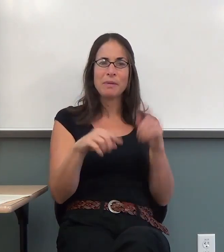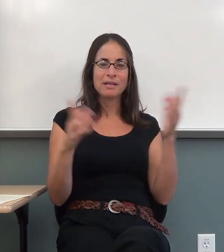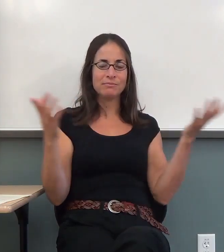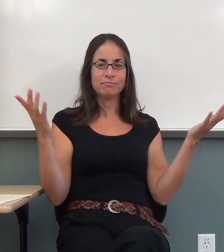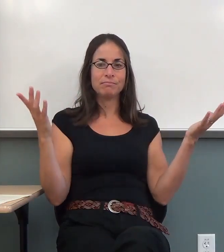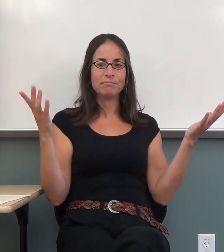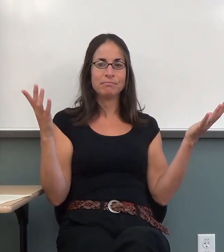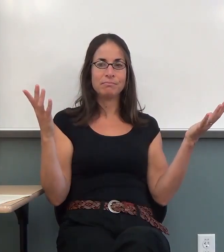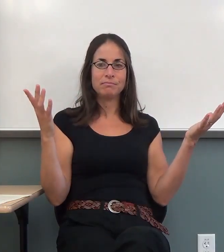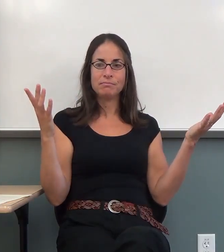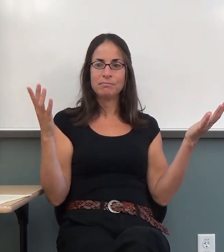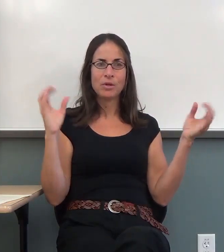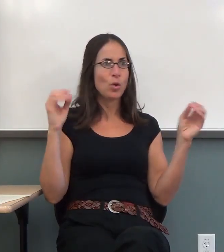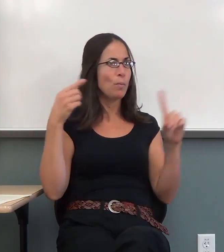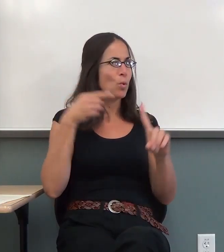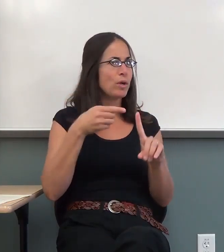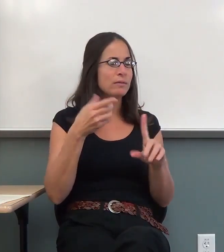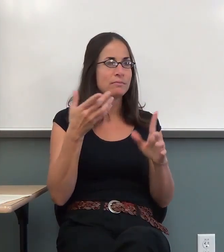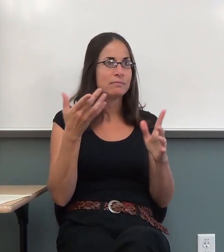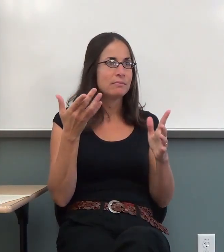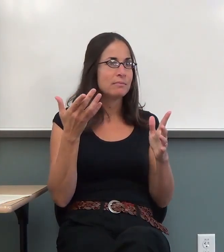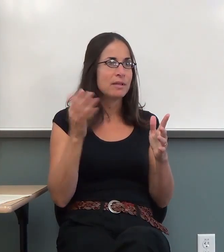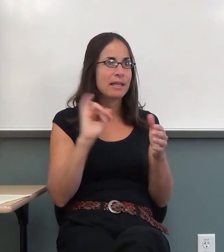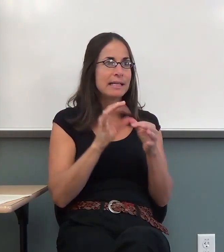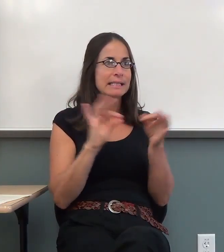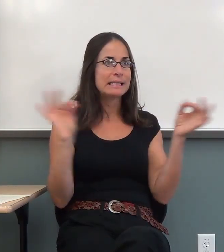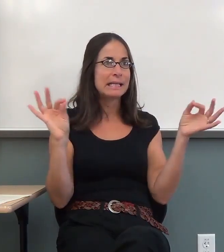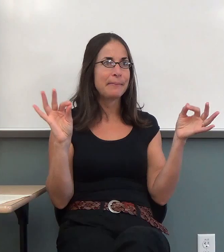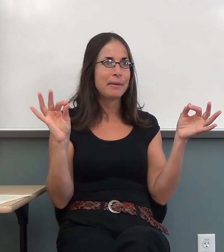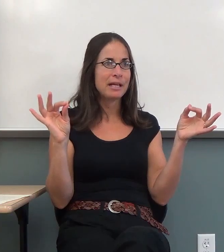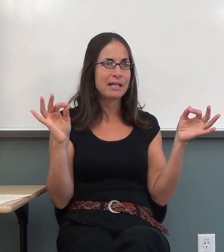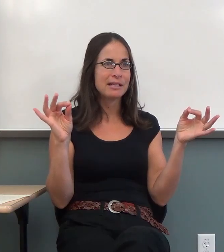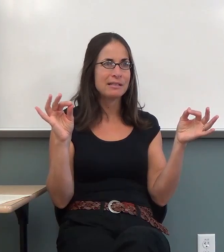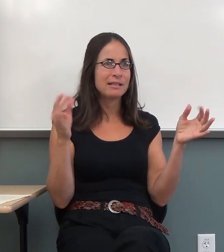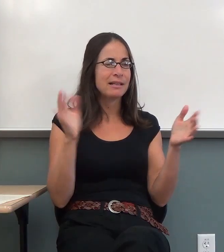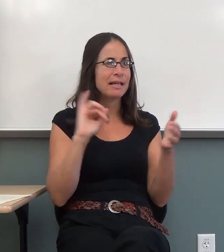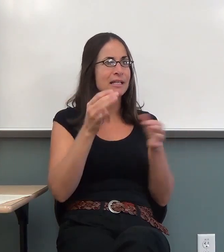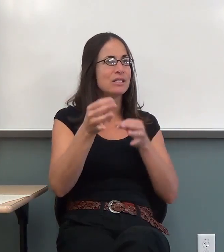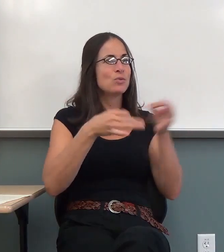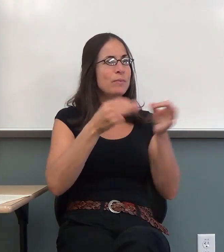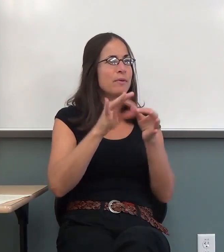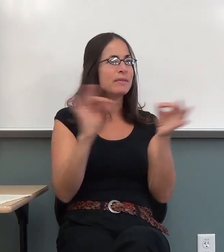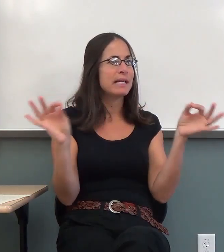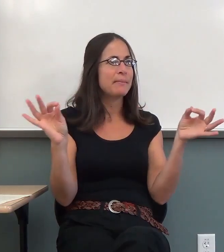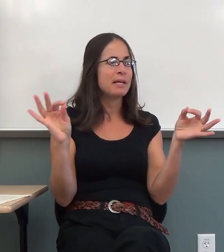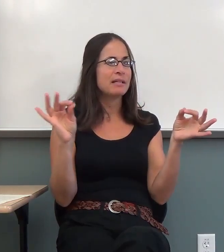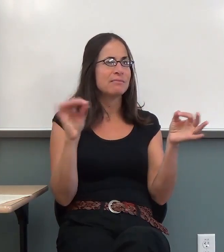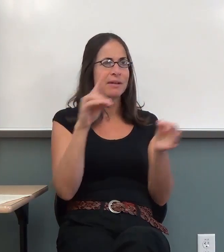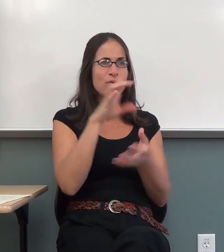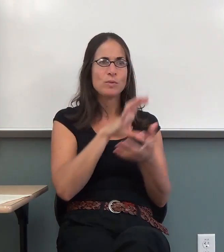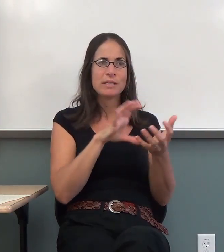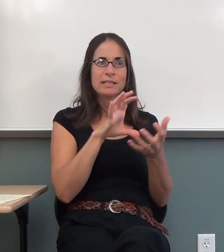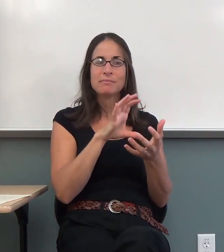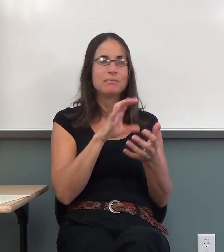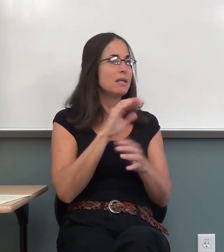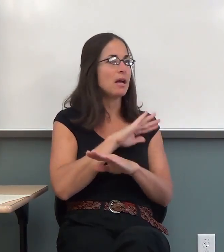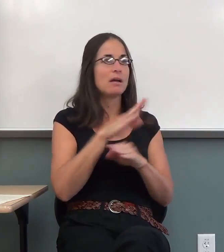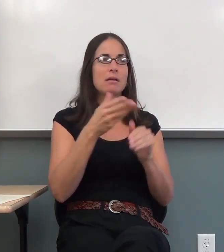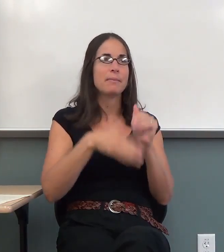really no point in asking this question. It's like a statement, sort of like a descriptive statement, right? So we don't want to say that this is complete. And